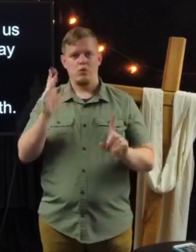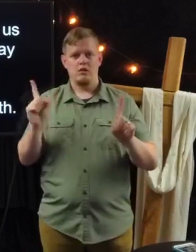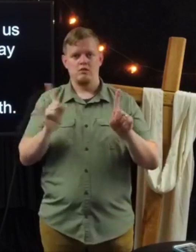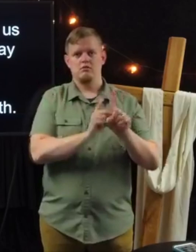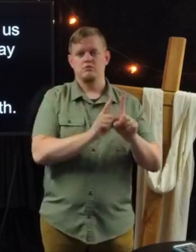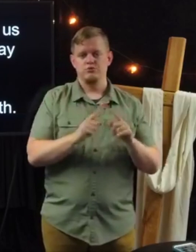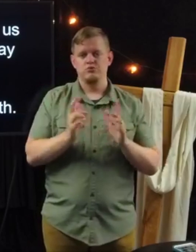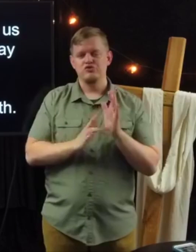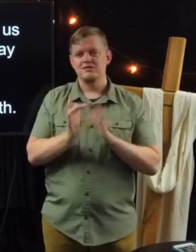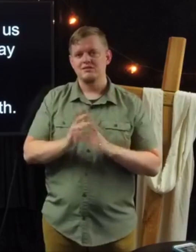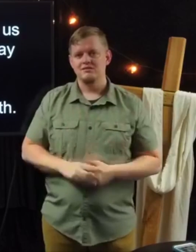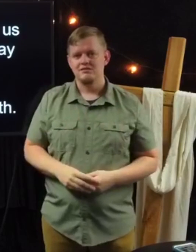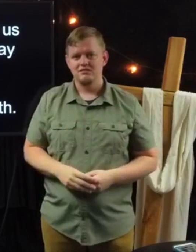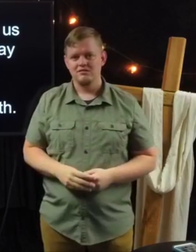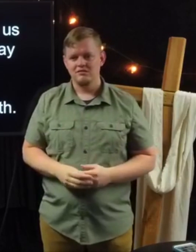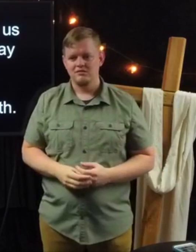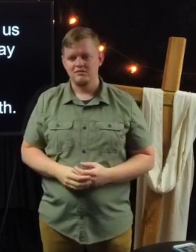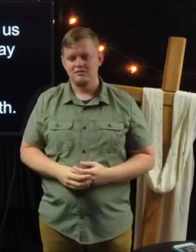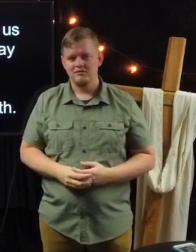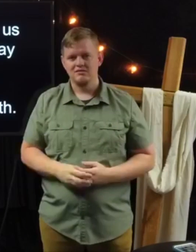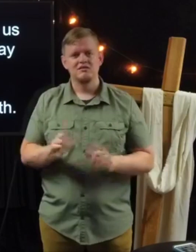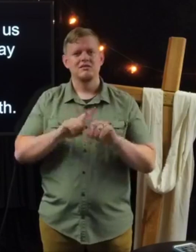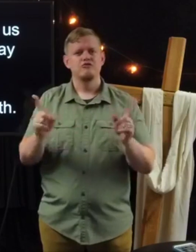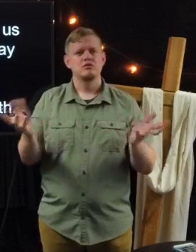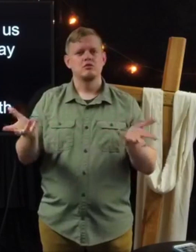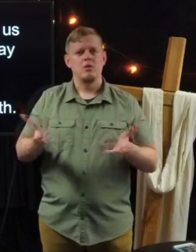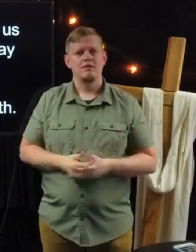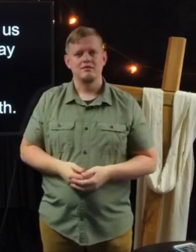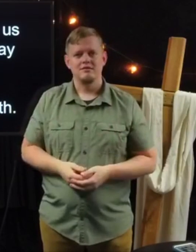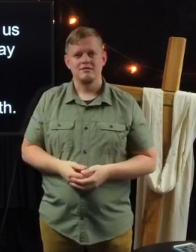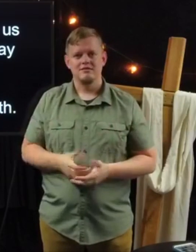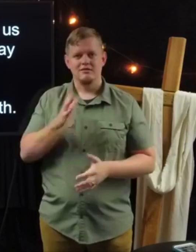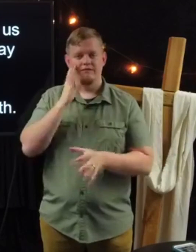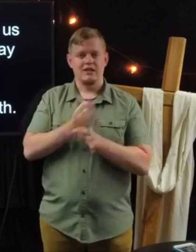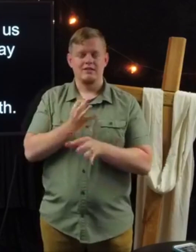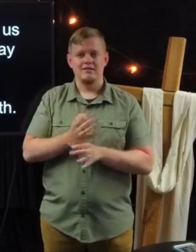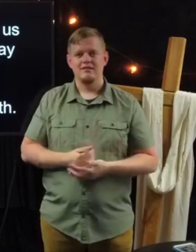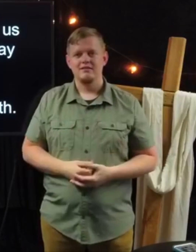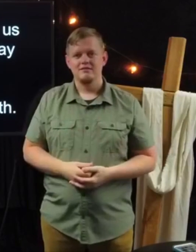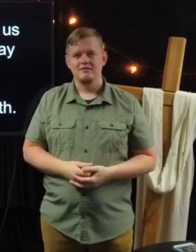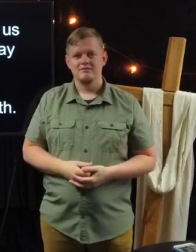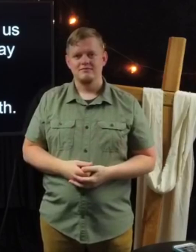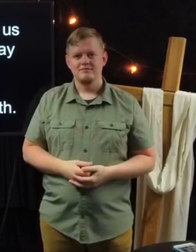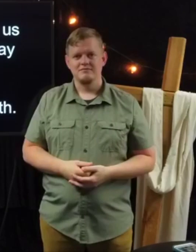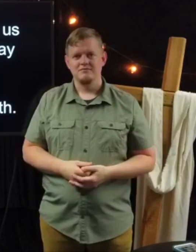ask Jesus to leave. They will not want to draw near to Jesus, and a few will draw to him. What's the difference? The difference is faith.